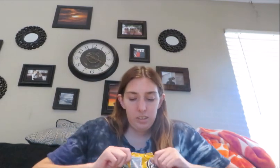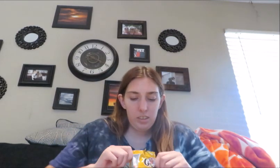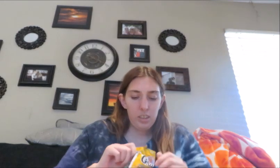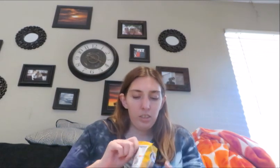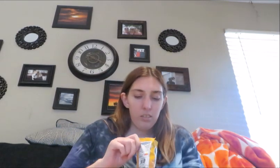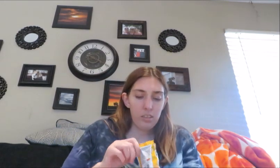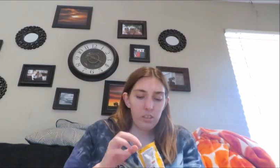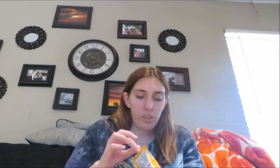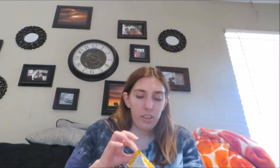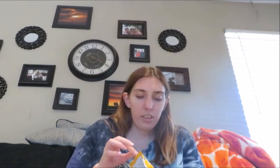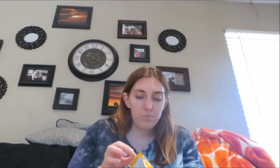So I'm gonna try that.